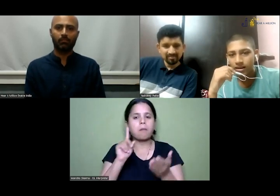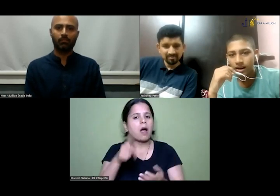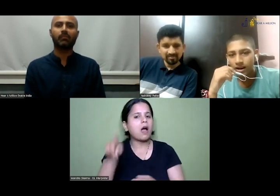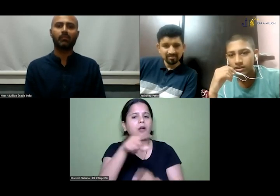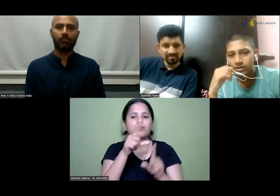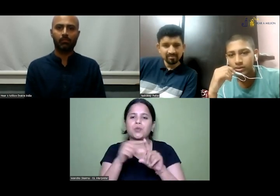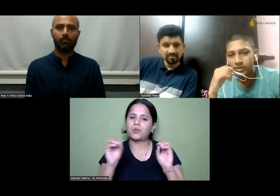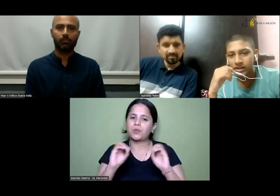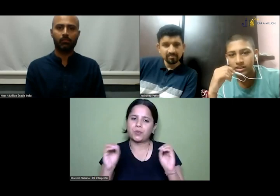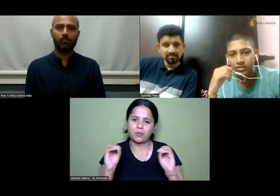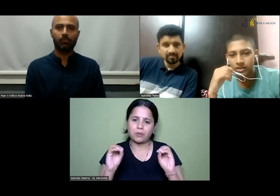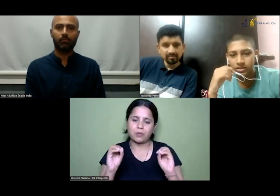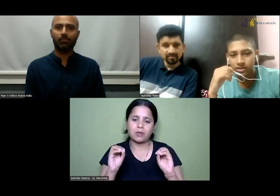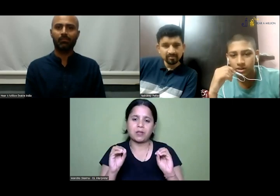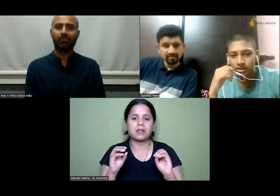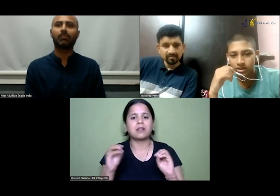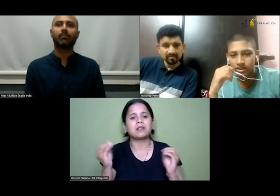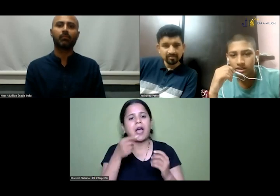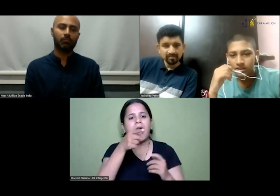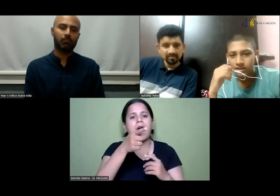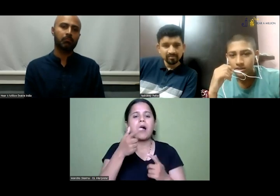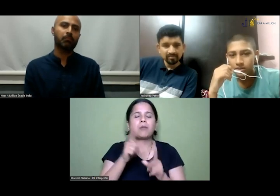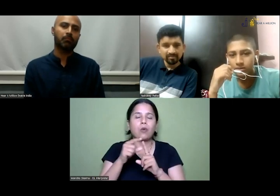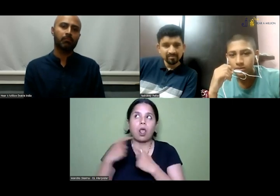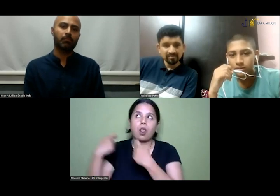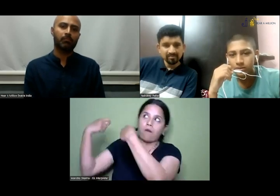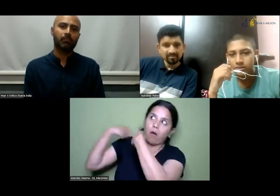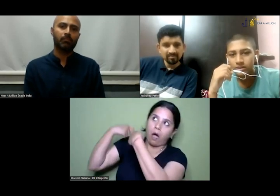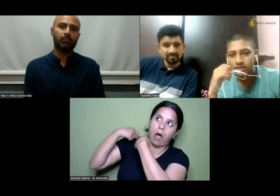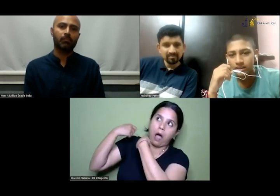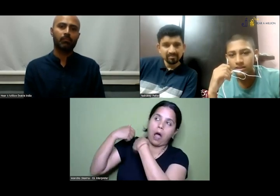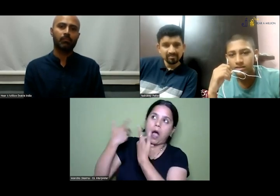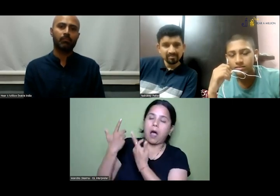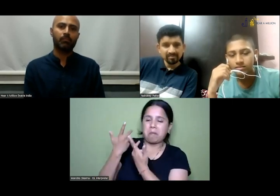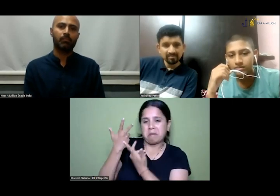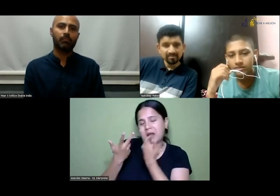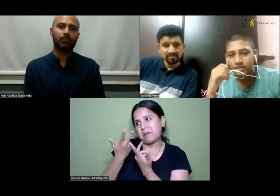do it either due to parental pressure or due to